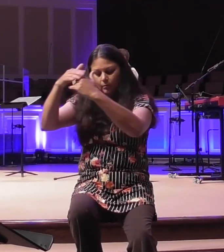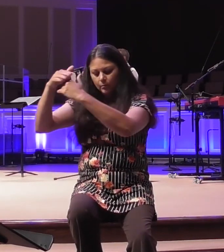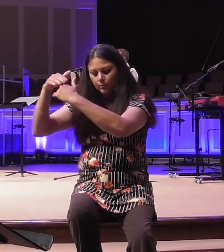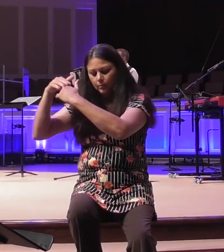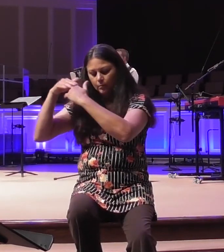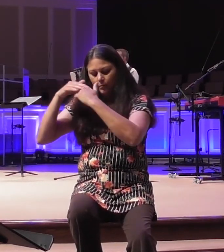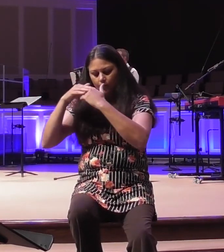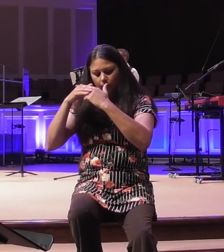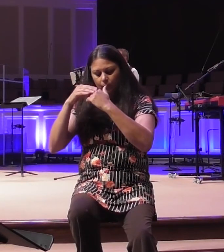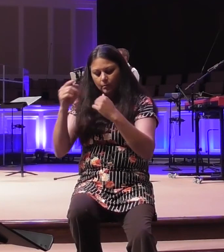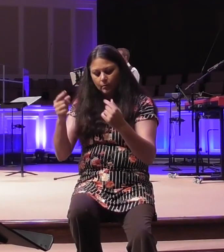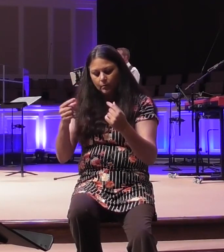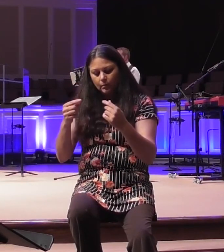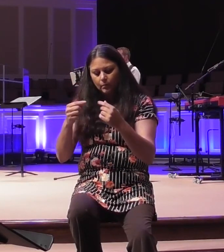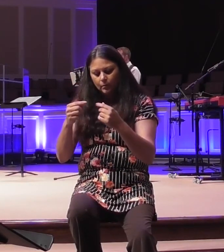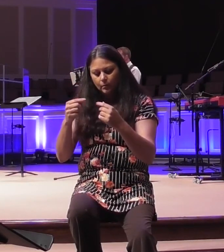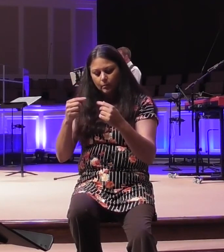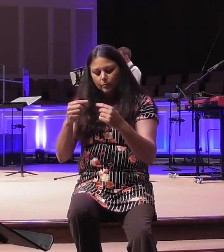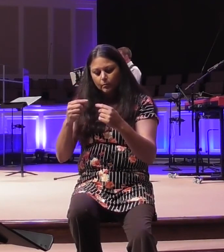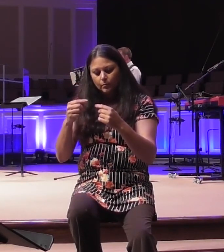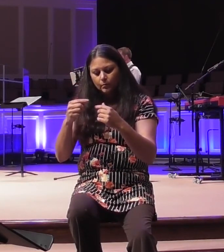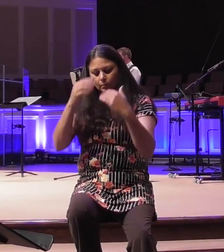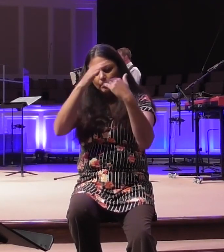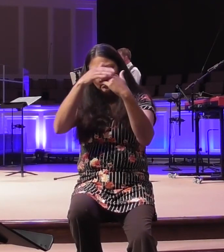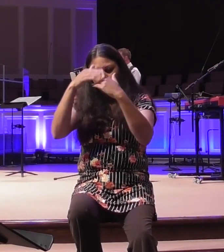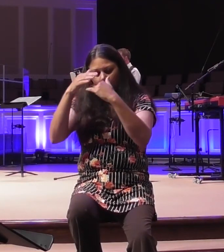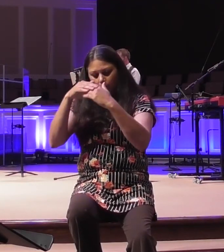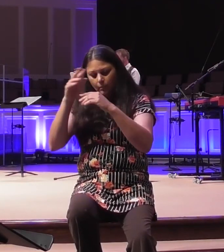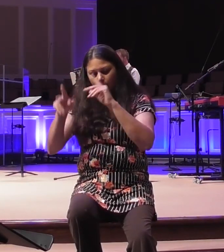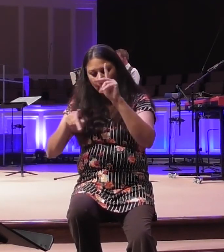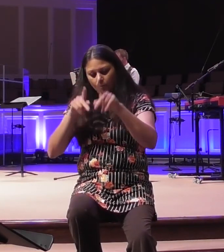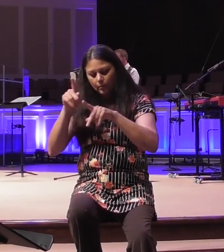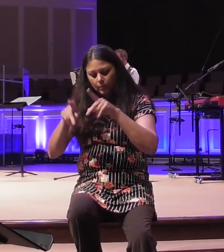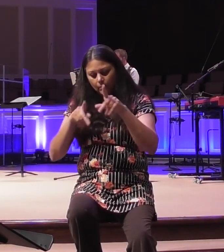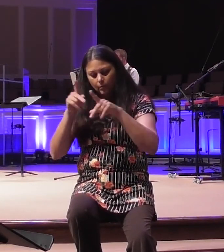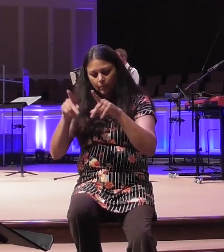surrender. And call the redeemed to fresh commitment